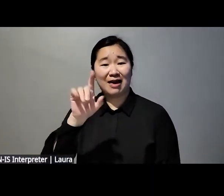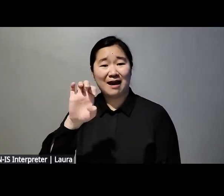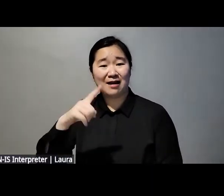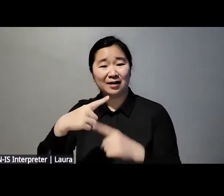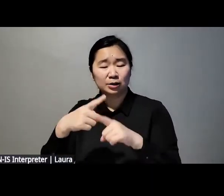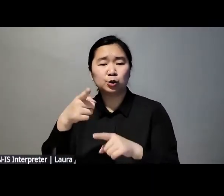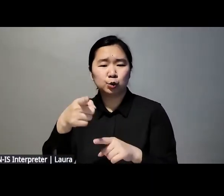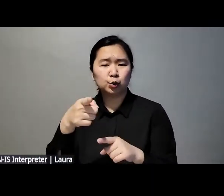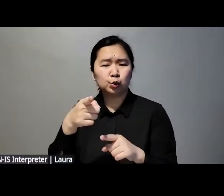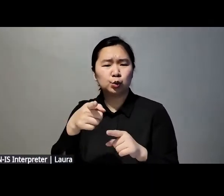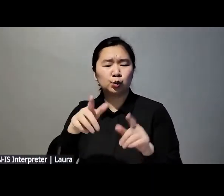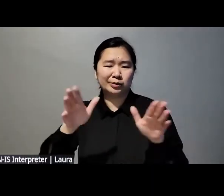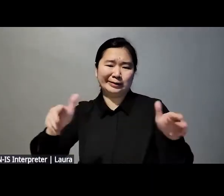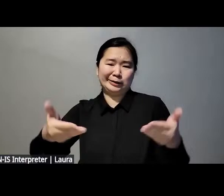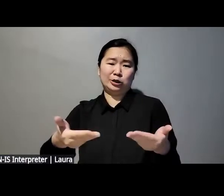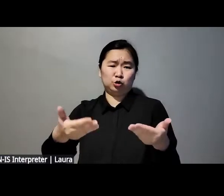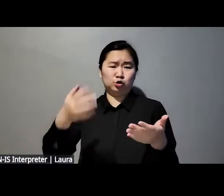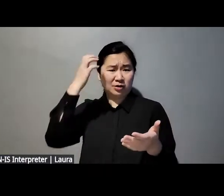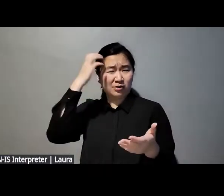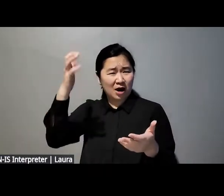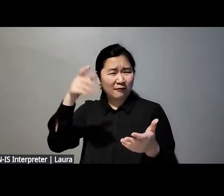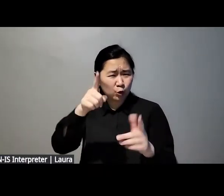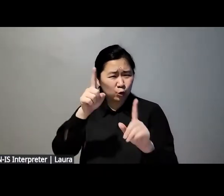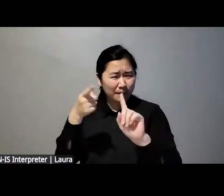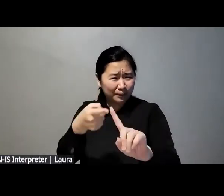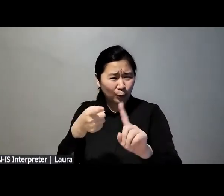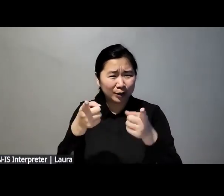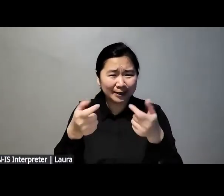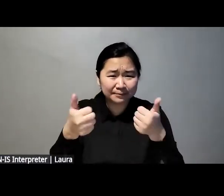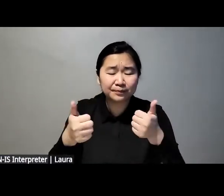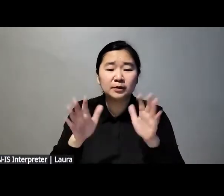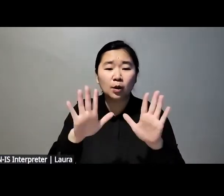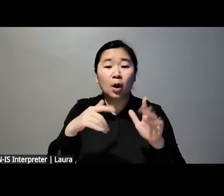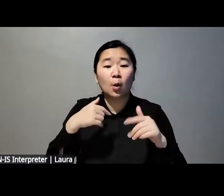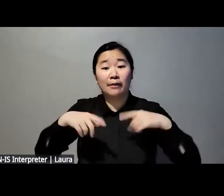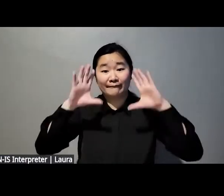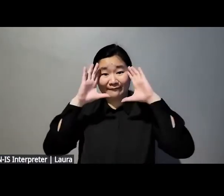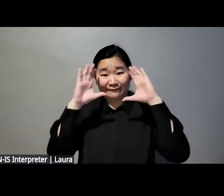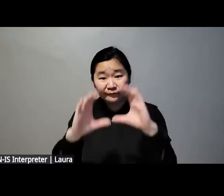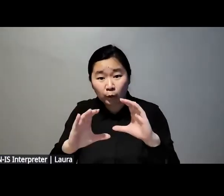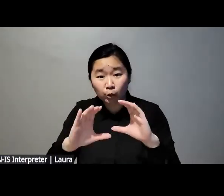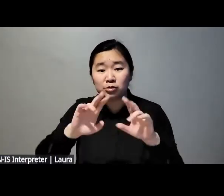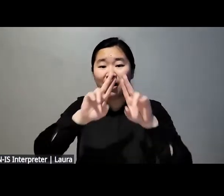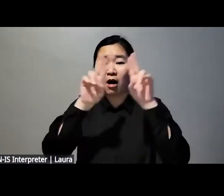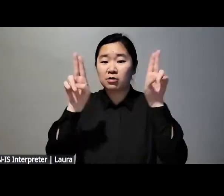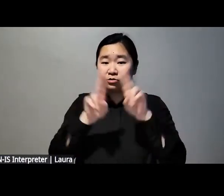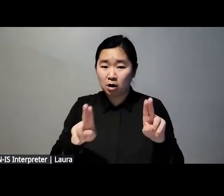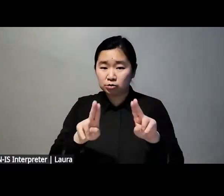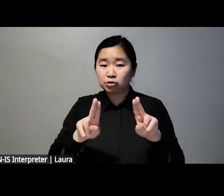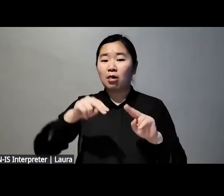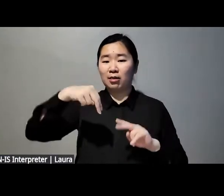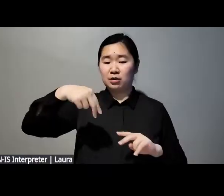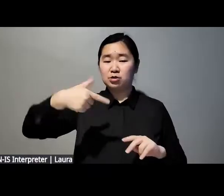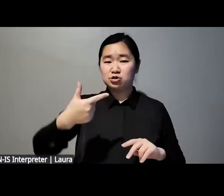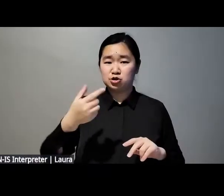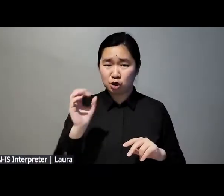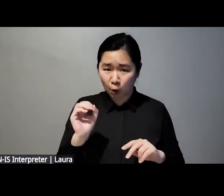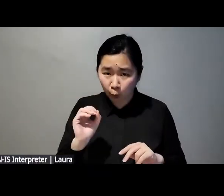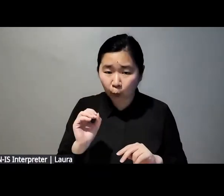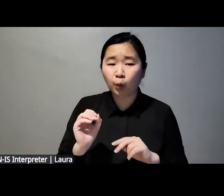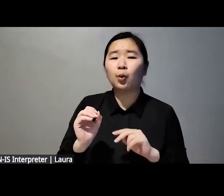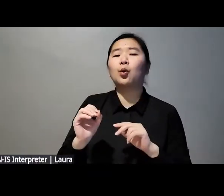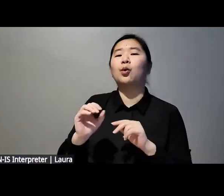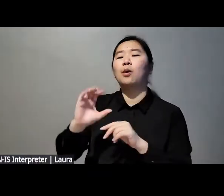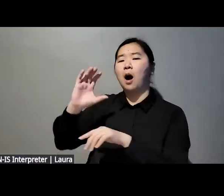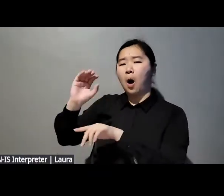think that we worked very effectively with government. They're critical partners for sustainability.